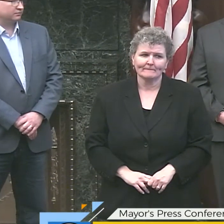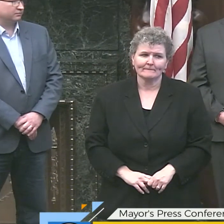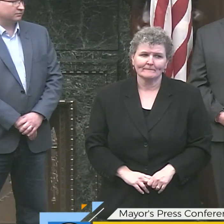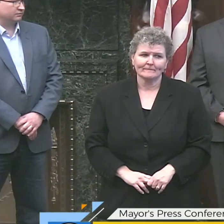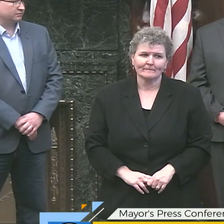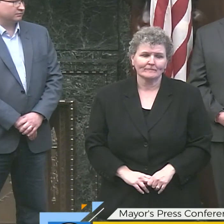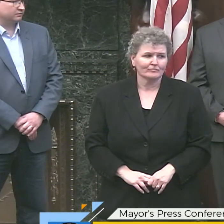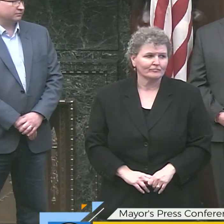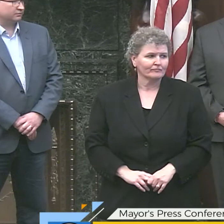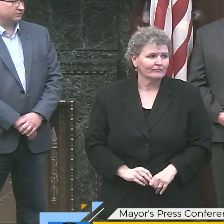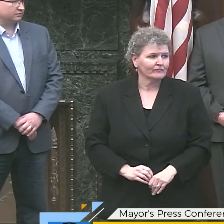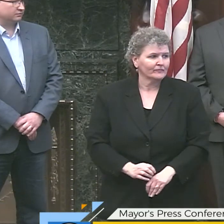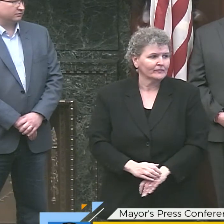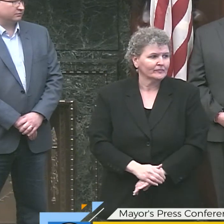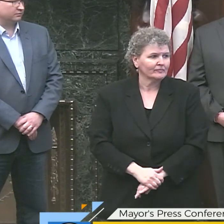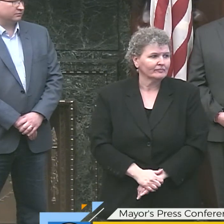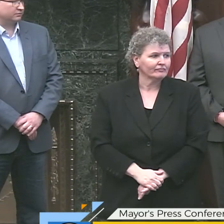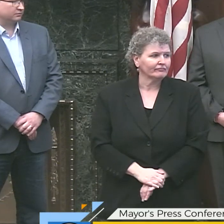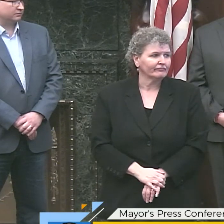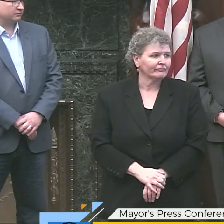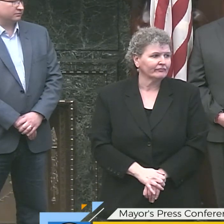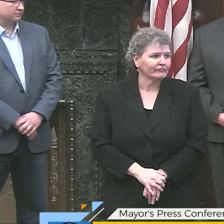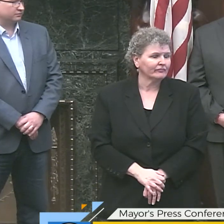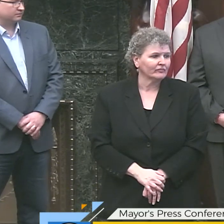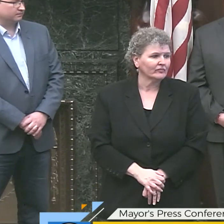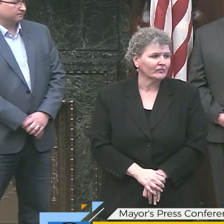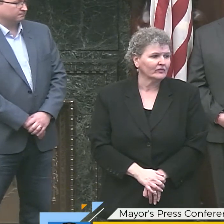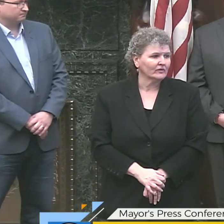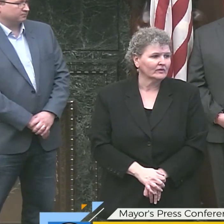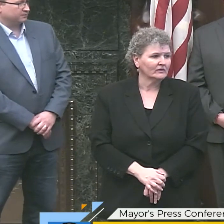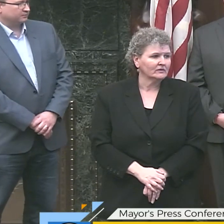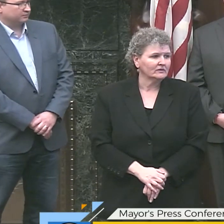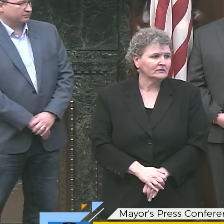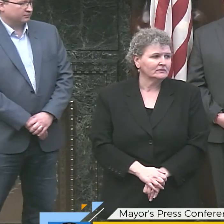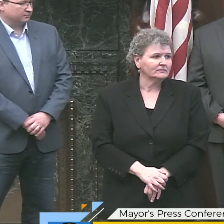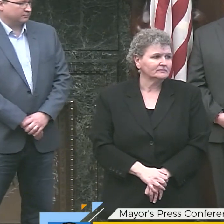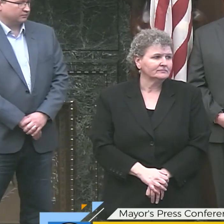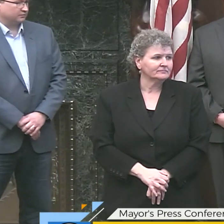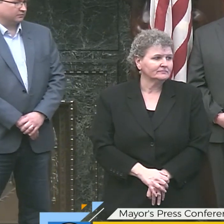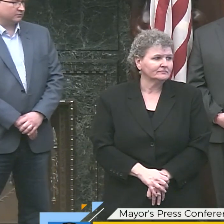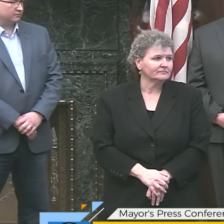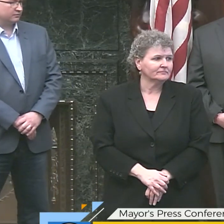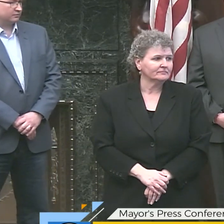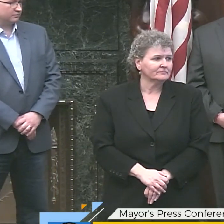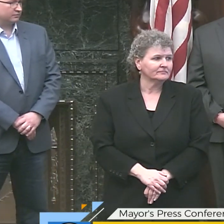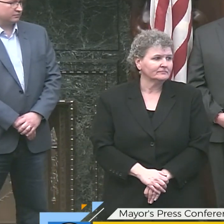dispersaran, no lo hicieron, y los oficiales tuvieron la discreción de emitirles papeletas.